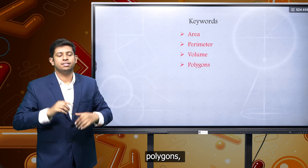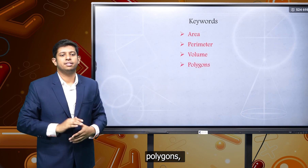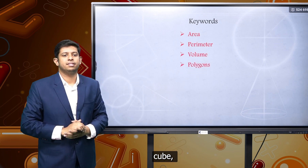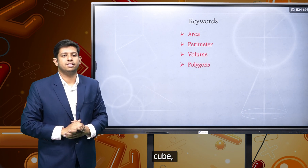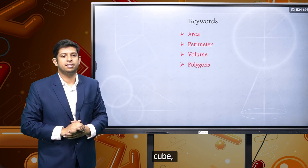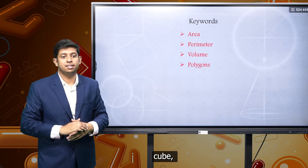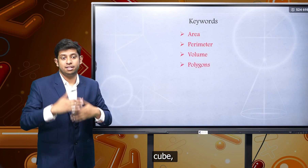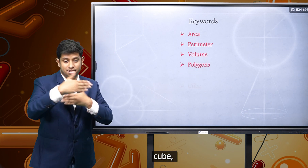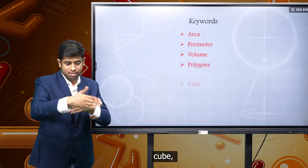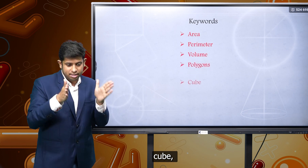cube,